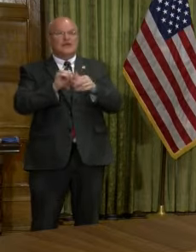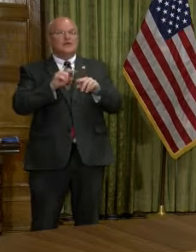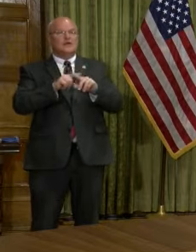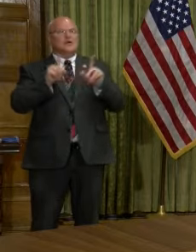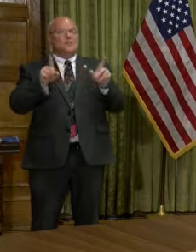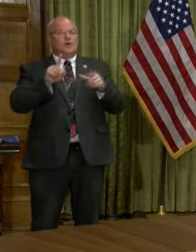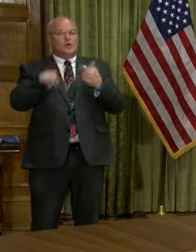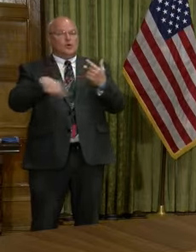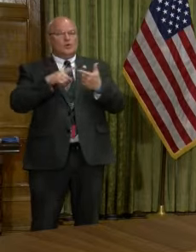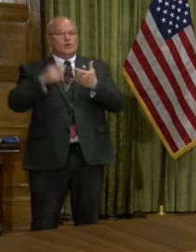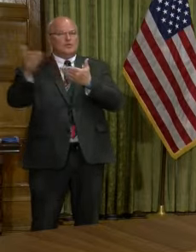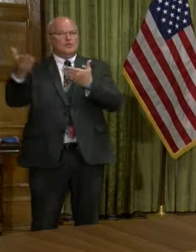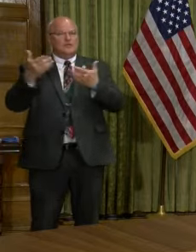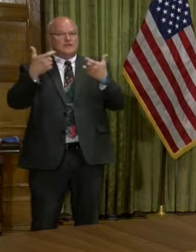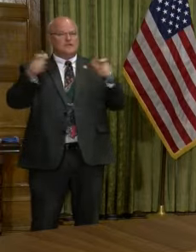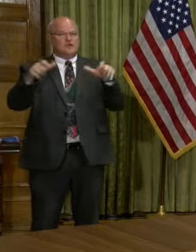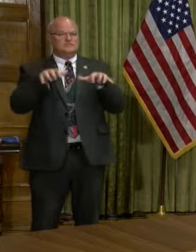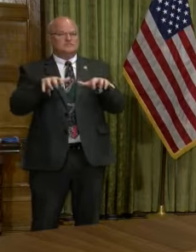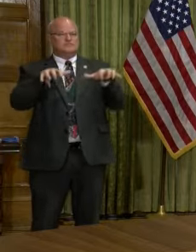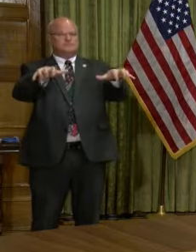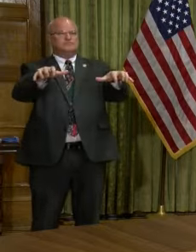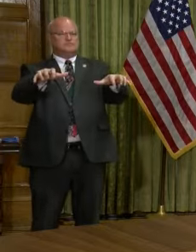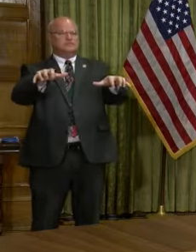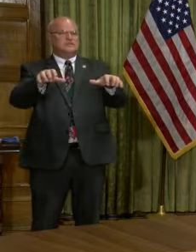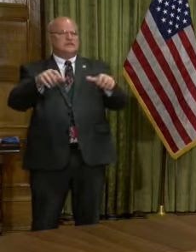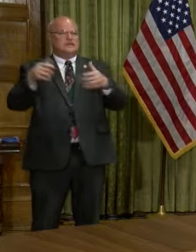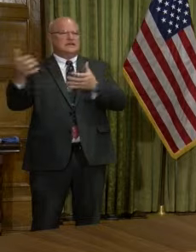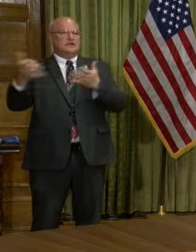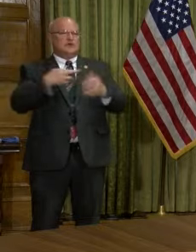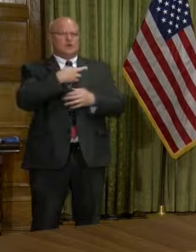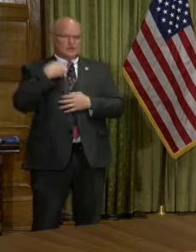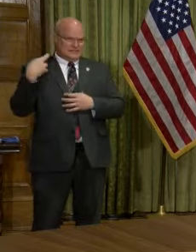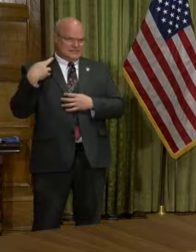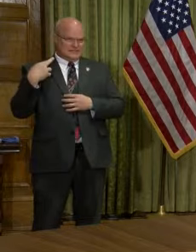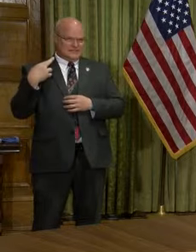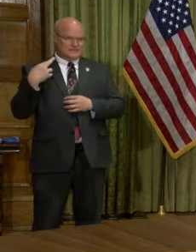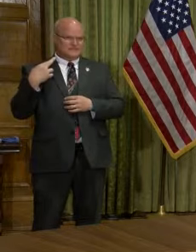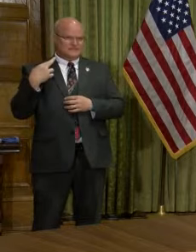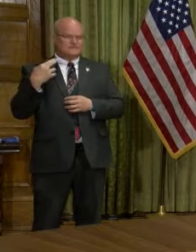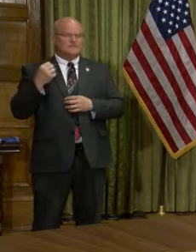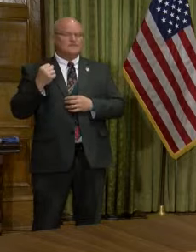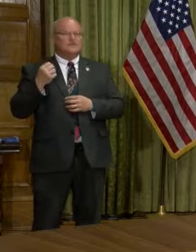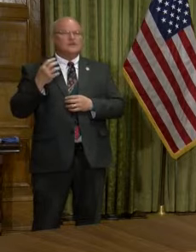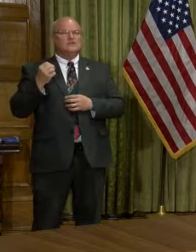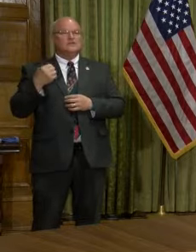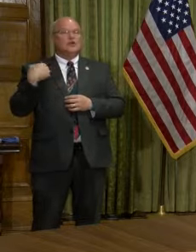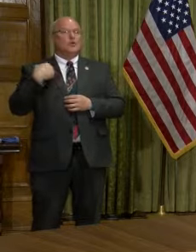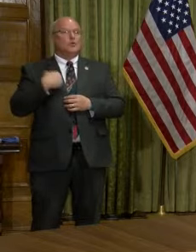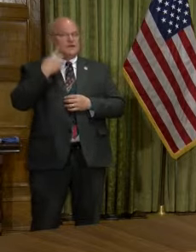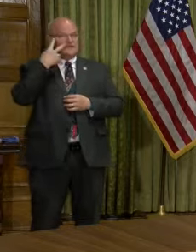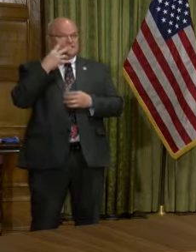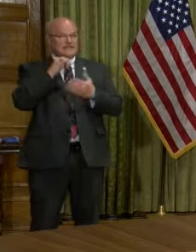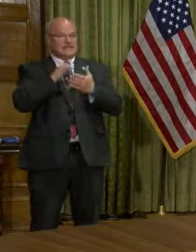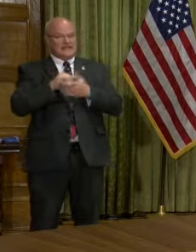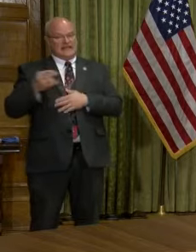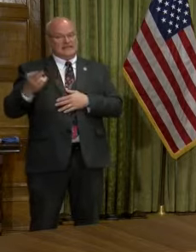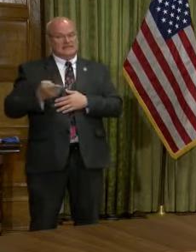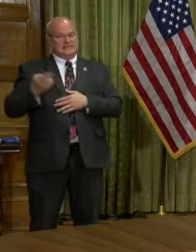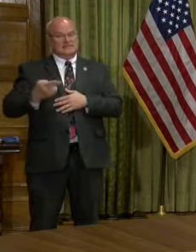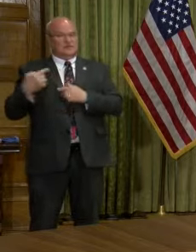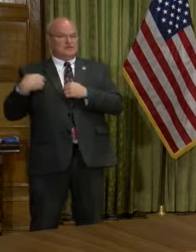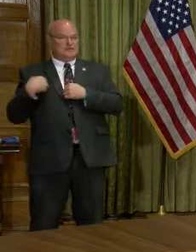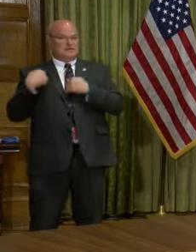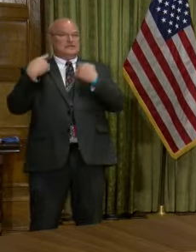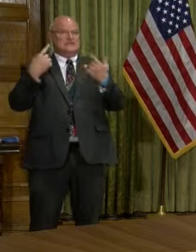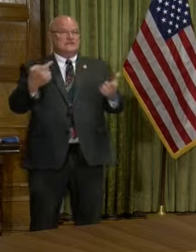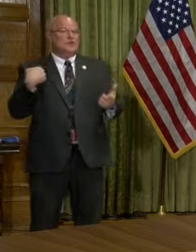that, when you bring in the larger venues, it brings in a greater risk. And we've seen that historically, and so we